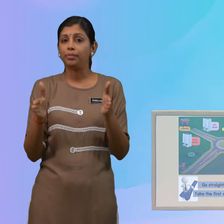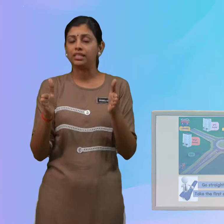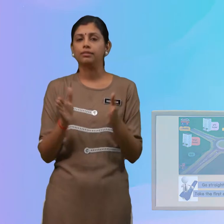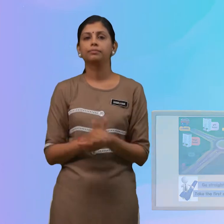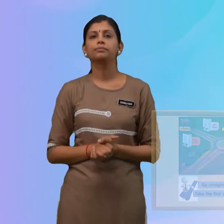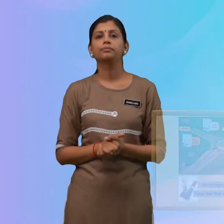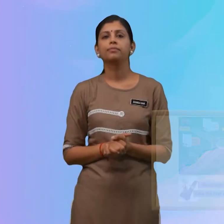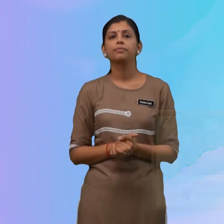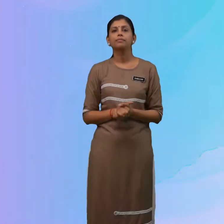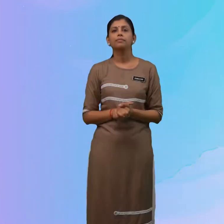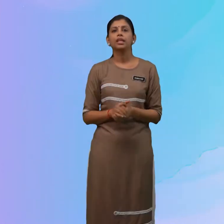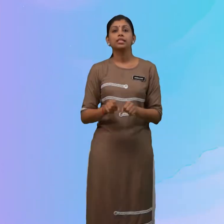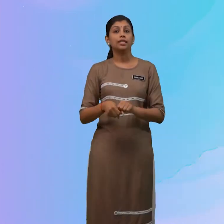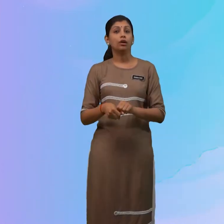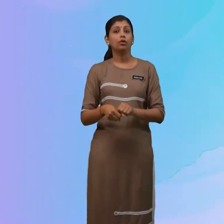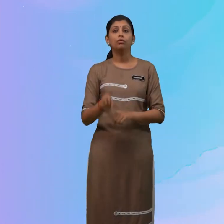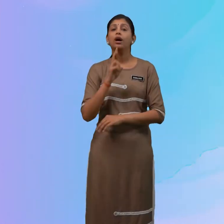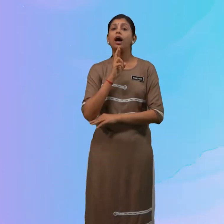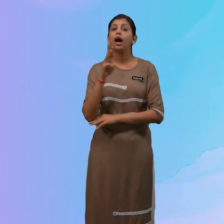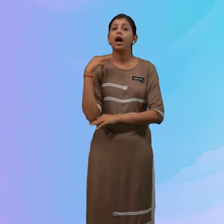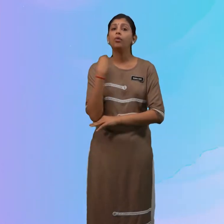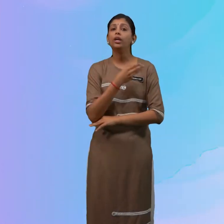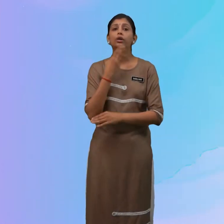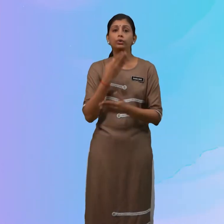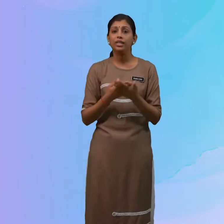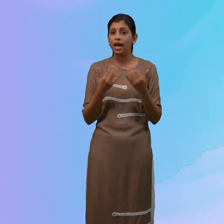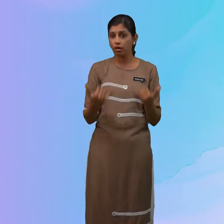capital. So, are we good now?